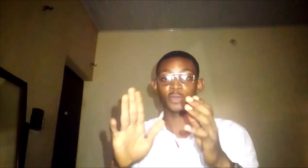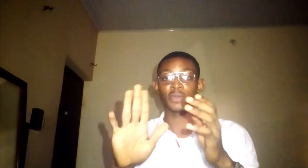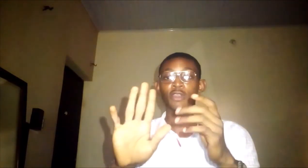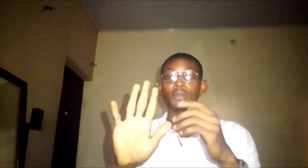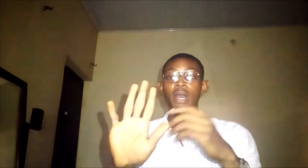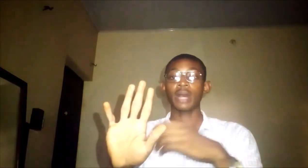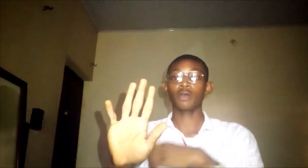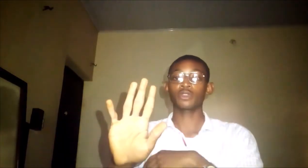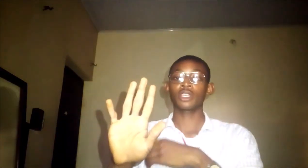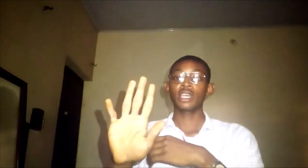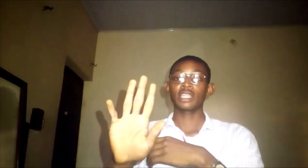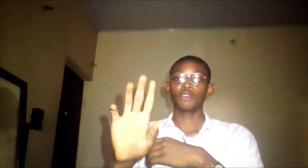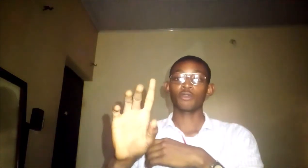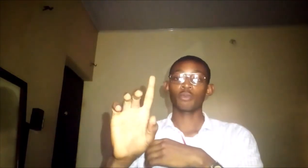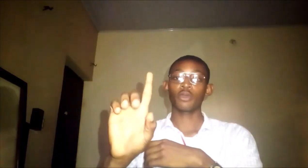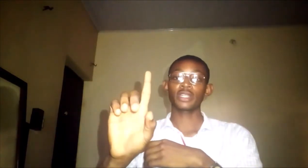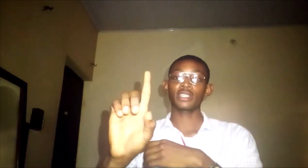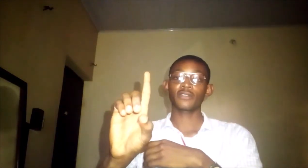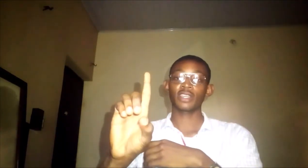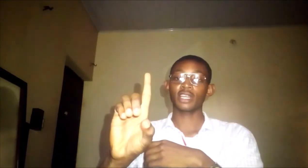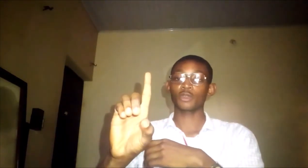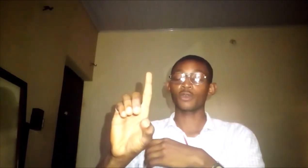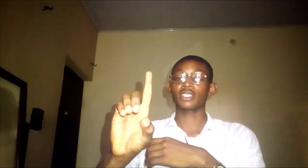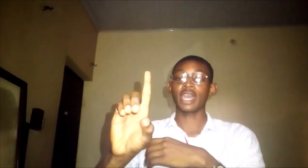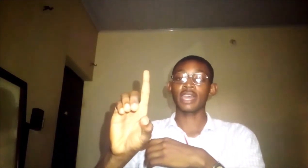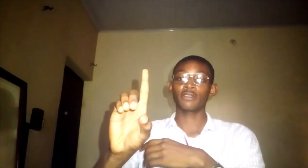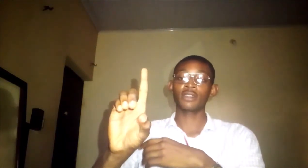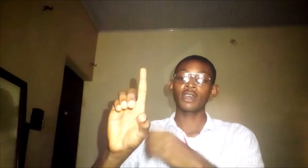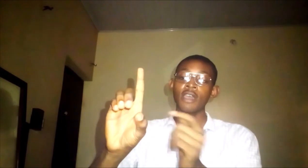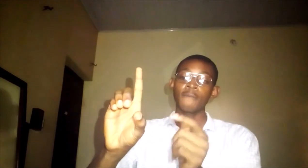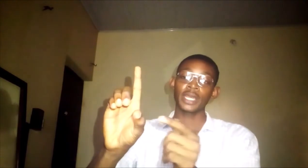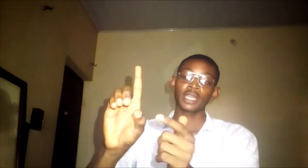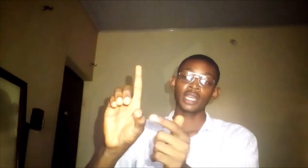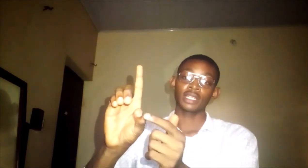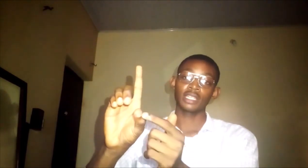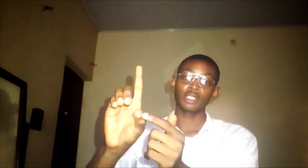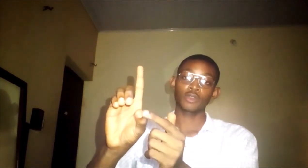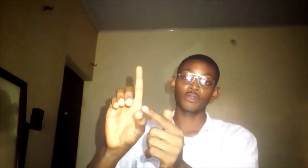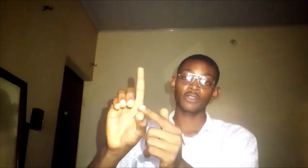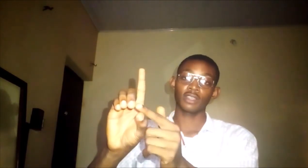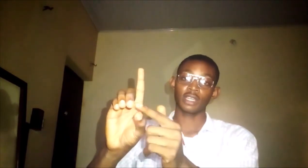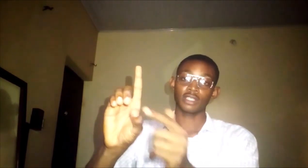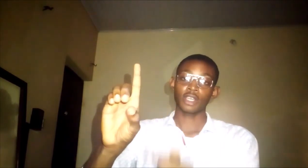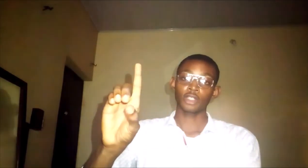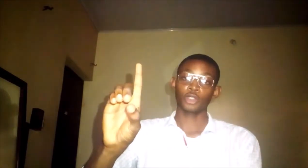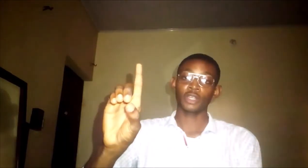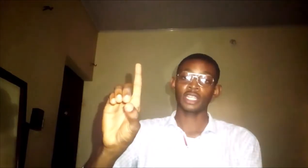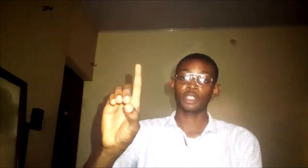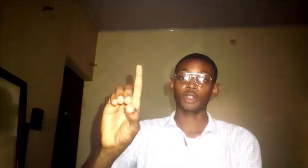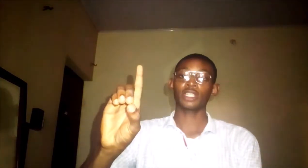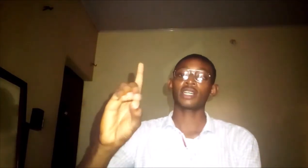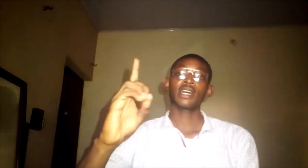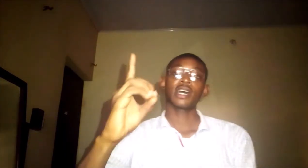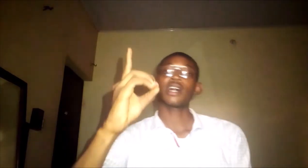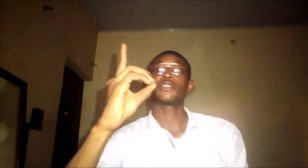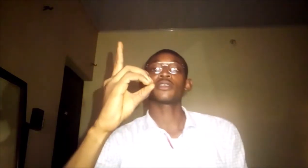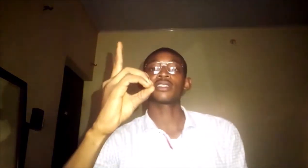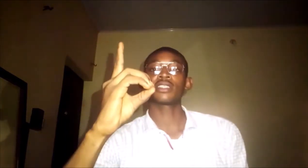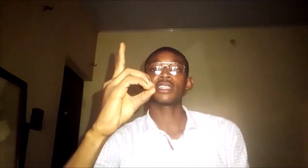spread your palm out, then you point this finger towards the heaven. Make these two fingers join each other. As you can see, there's